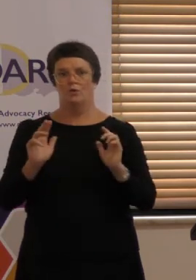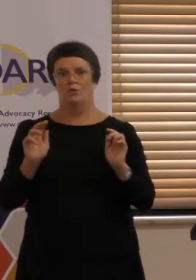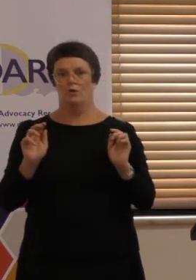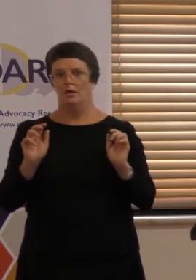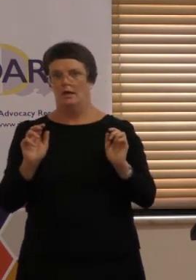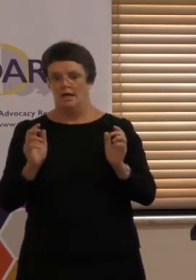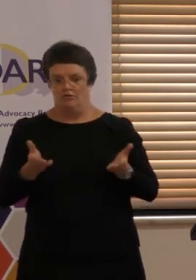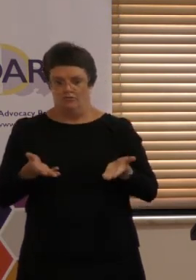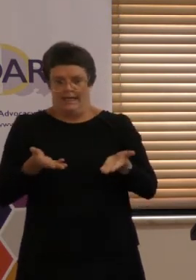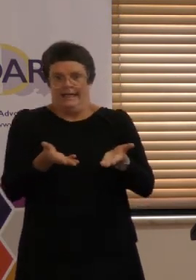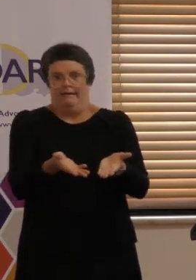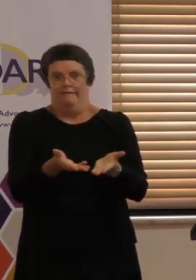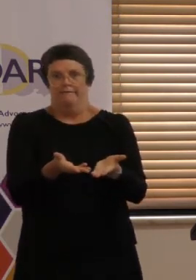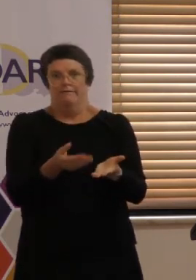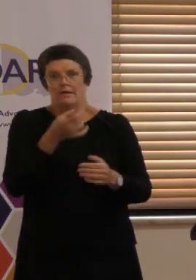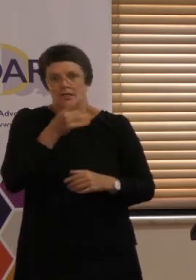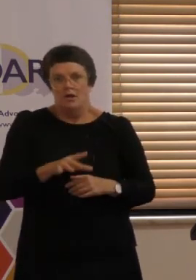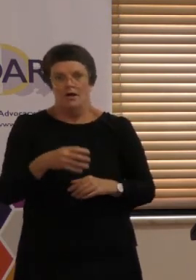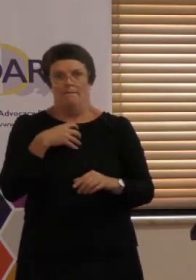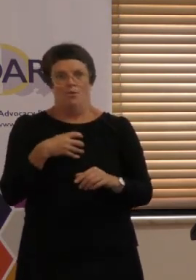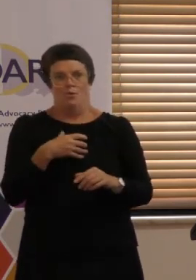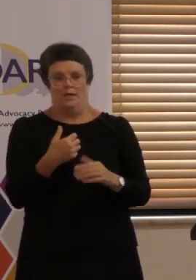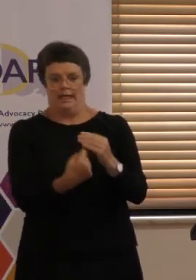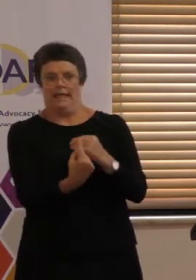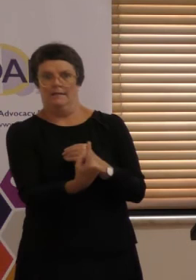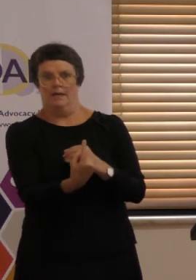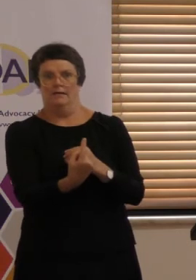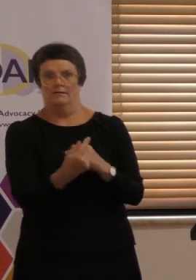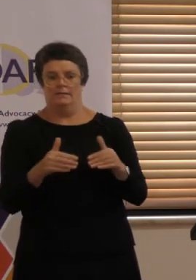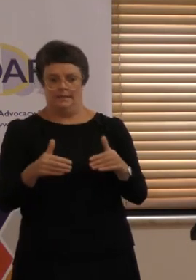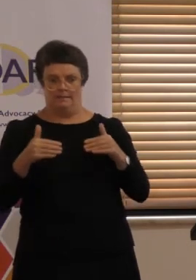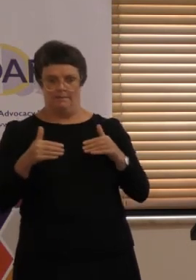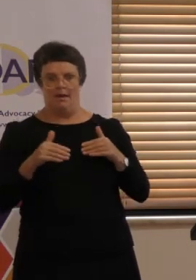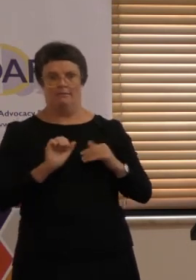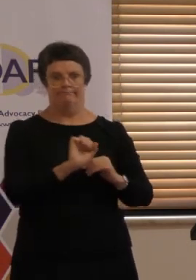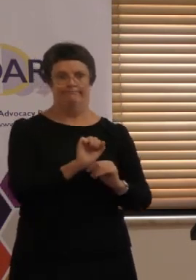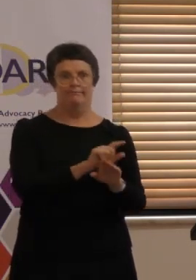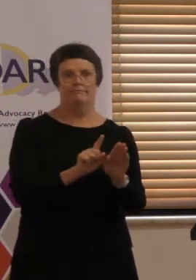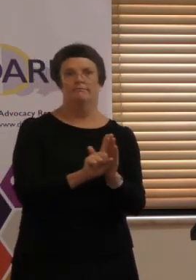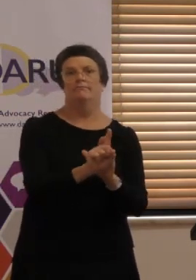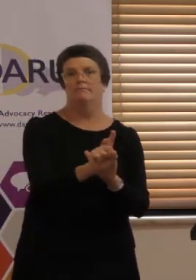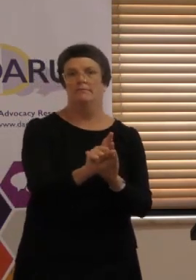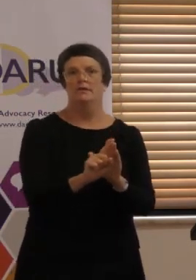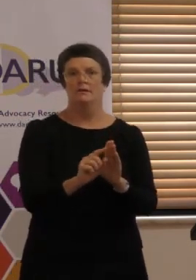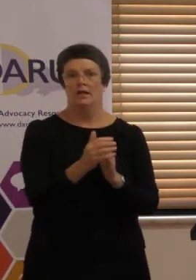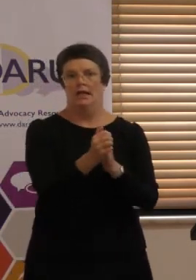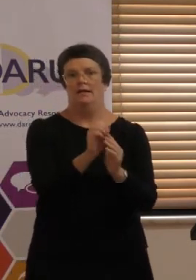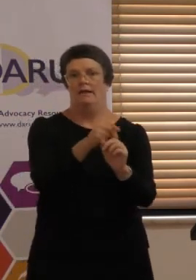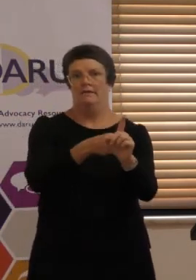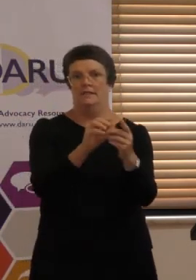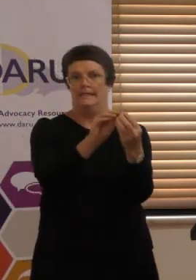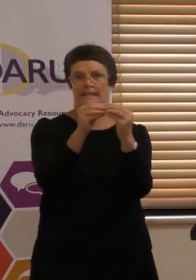lead, and for the young person themselves to feel like they're comfortable to take the lead in dealing with the